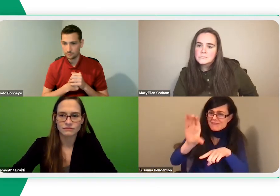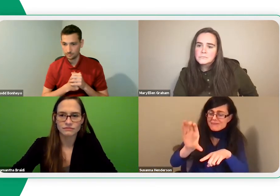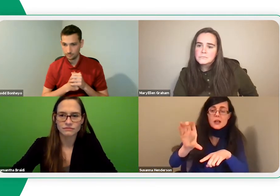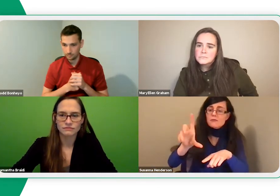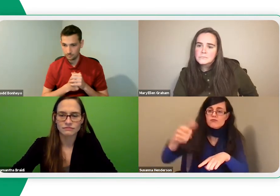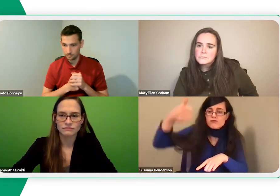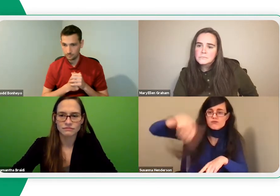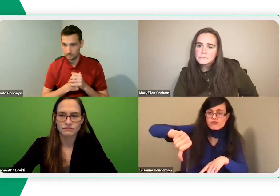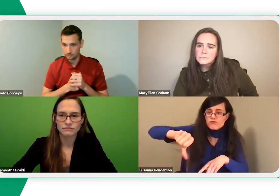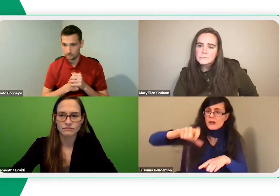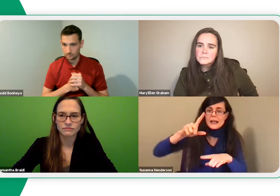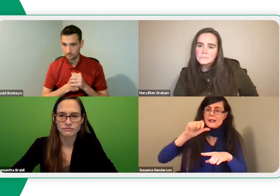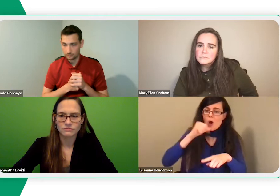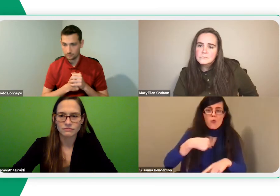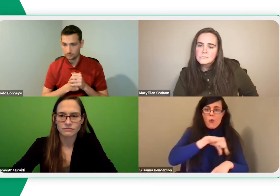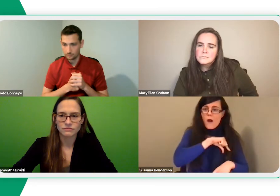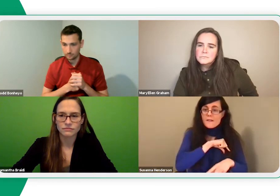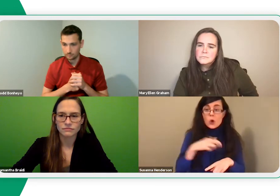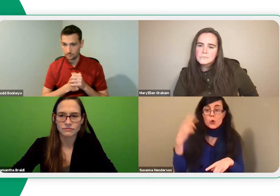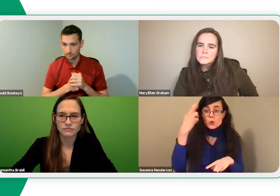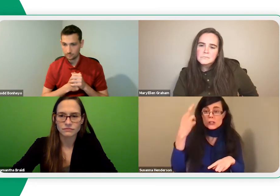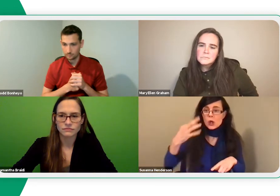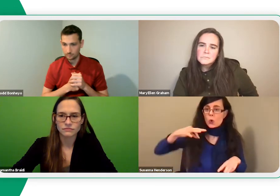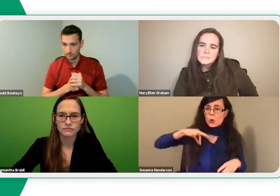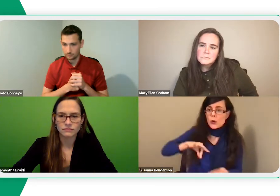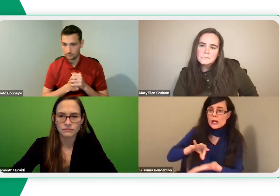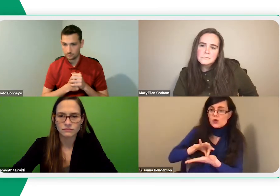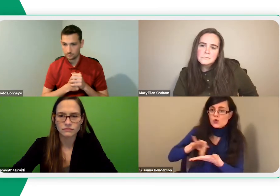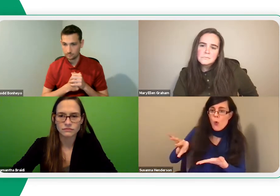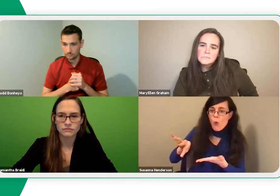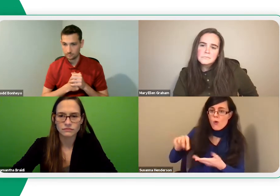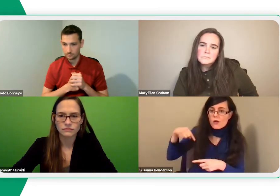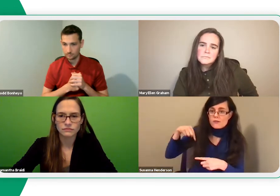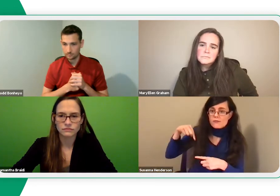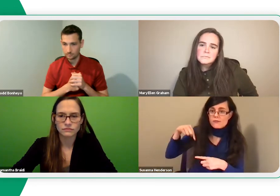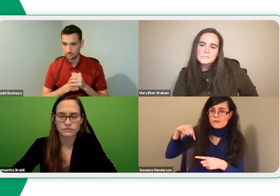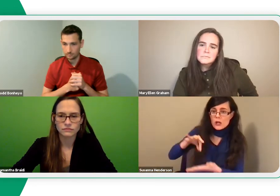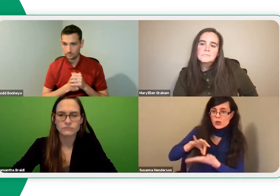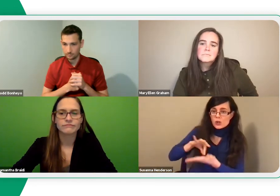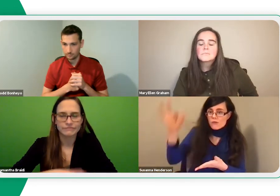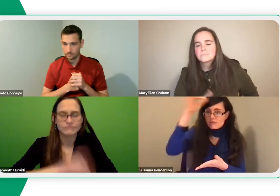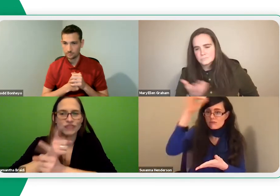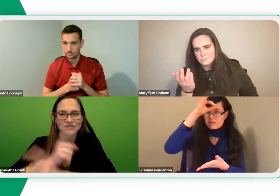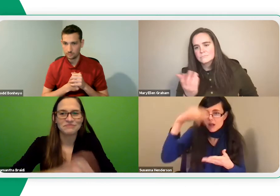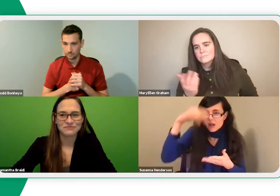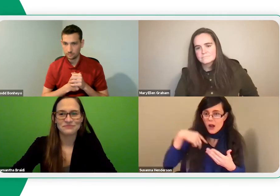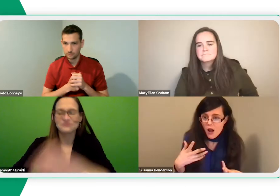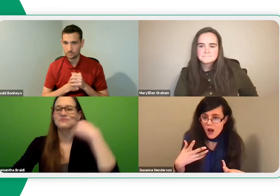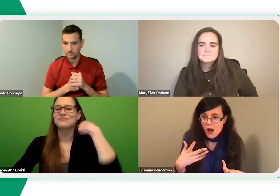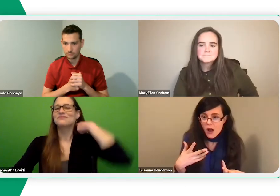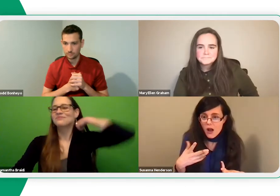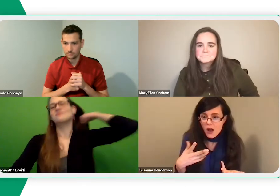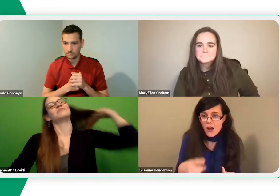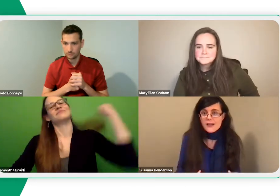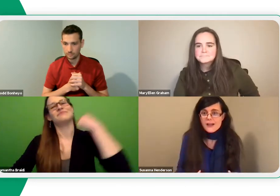But they wanted over 50, unless you were giving over 50% of the down payment, they wouldn't let me buy the car because your